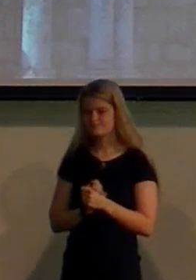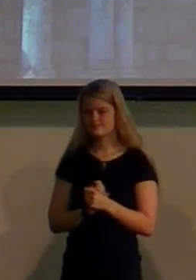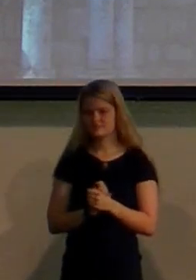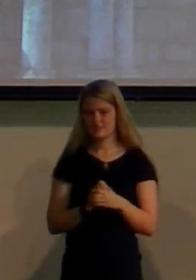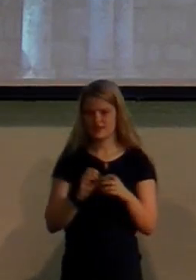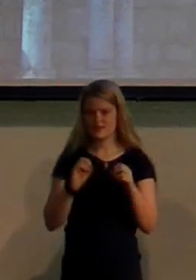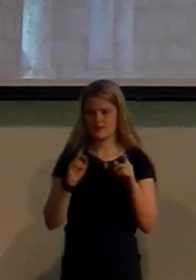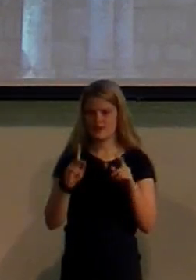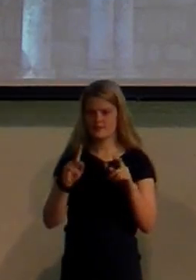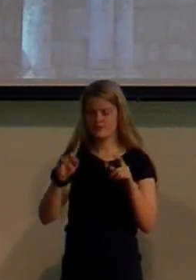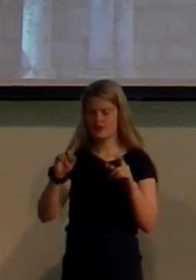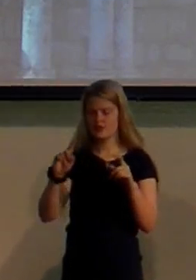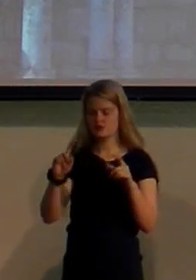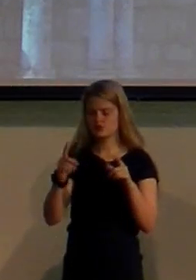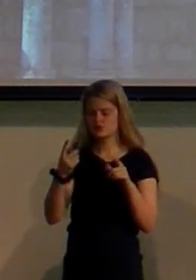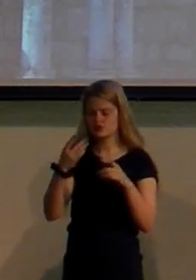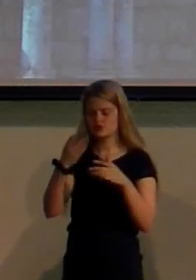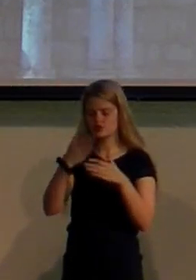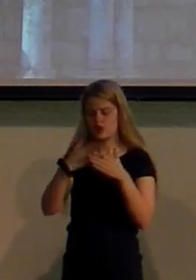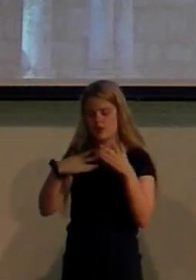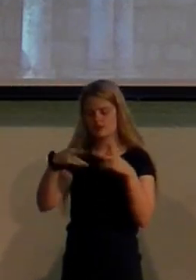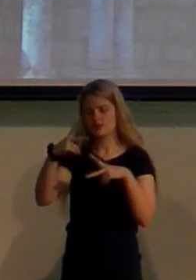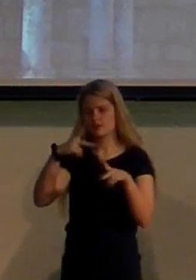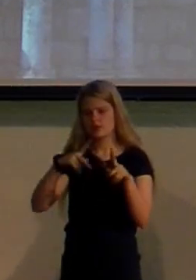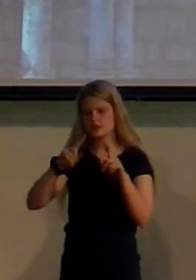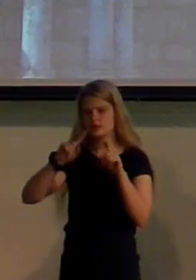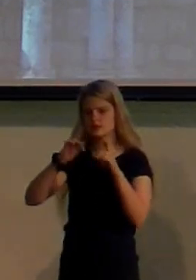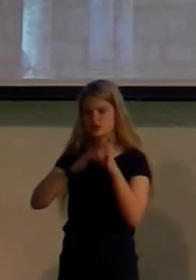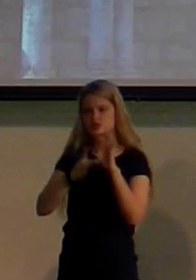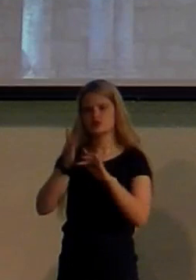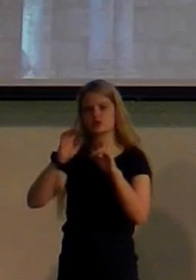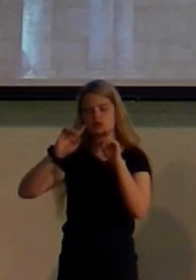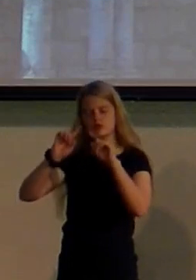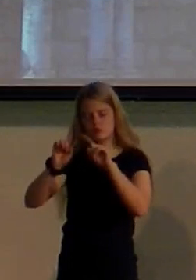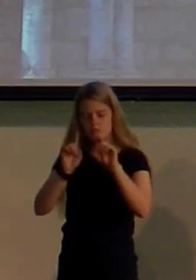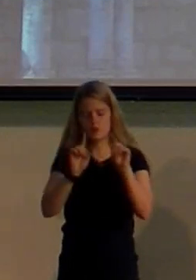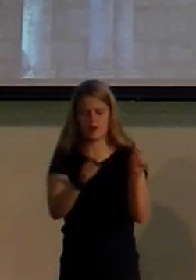Okay, just a little bit of the places where Jesus went.